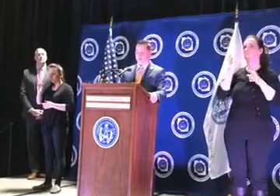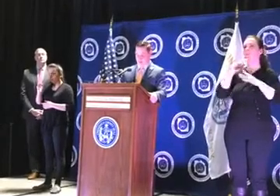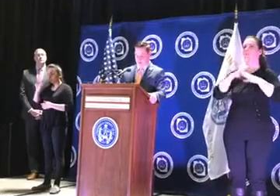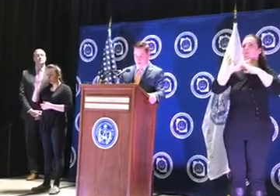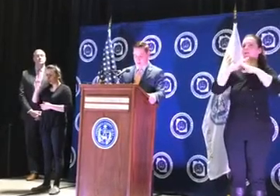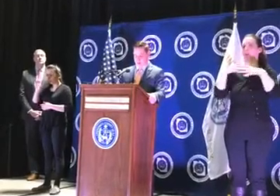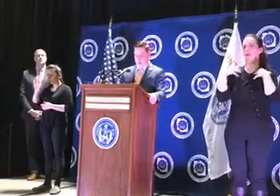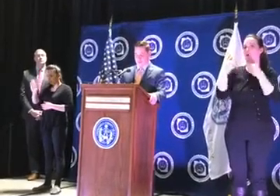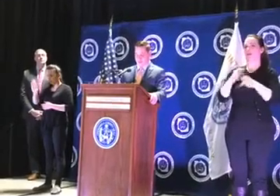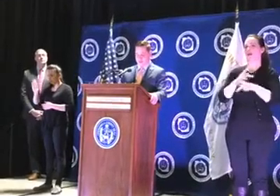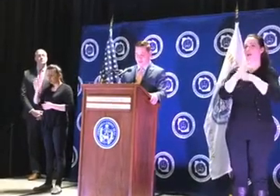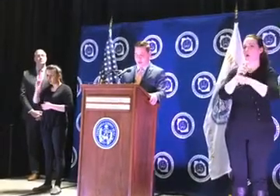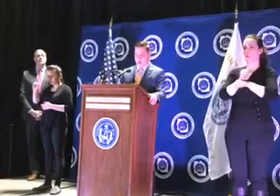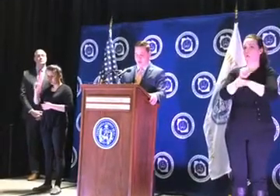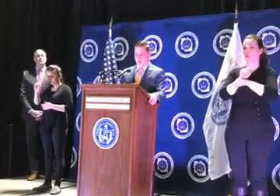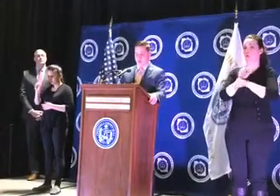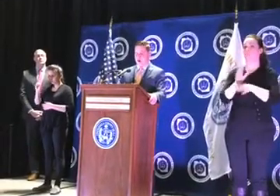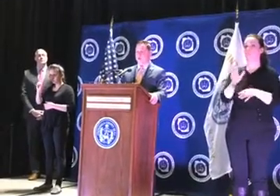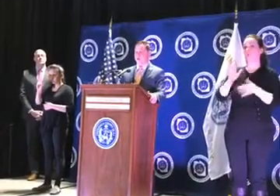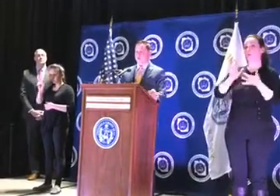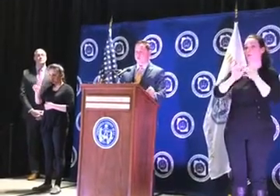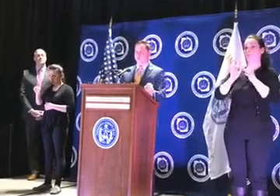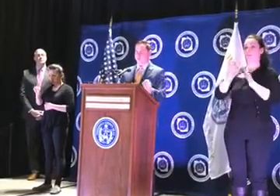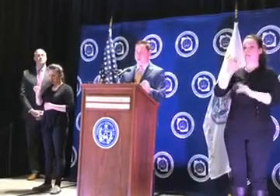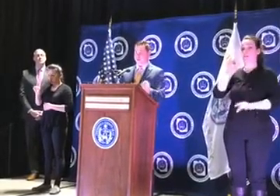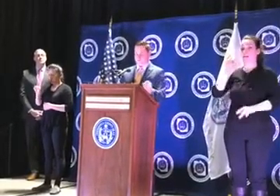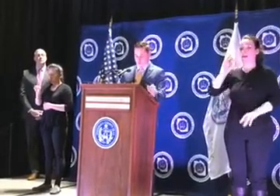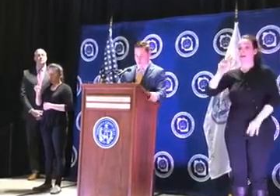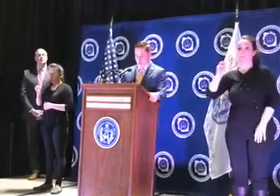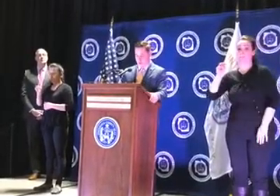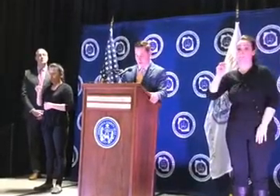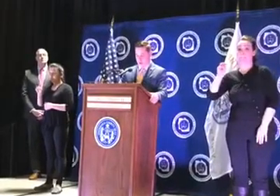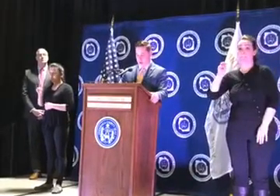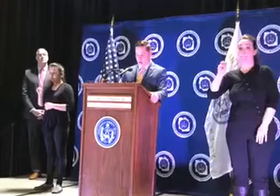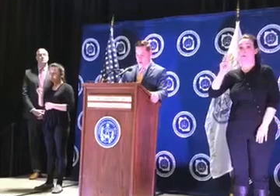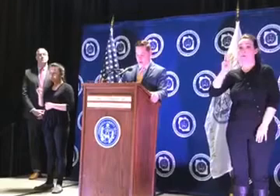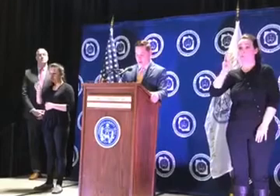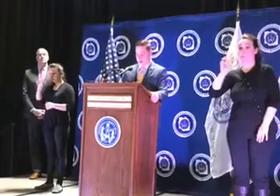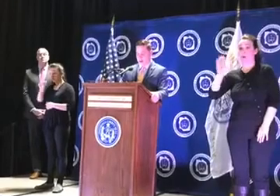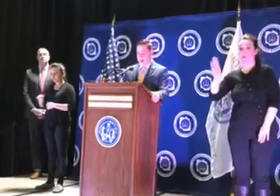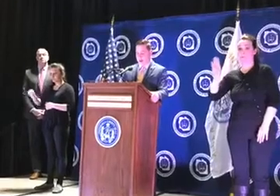emweb01@ongov.net. Again, that is emweb, Emergency Management Web